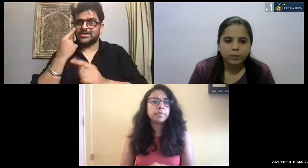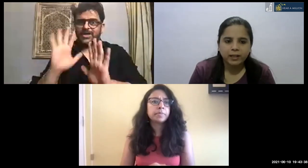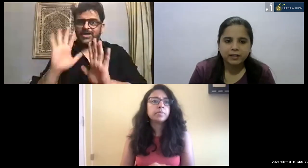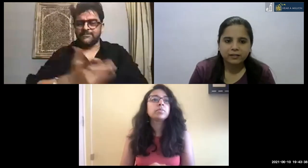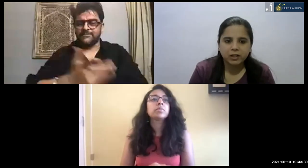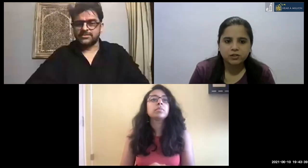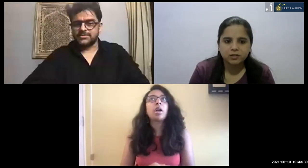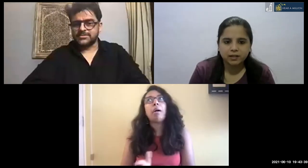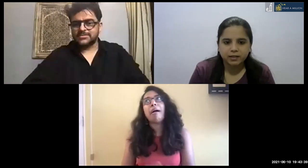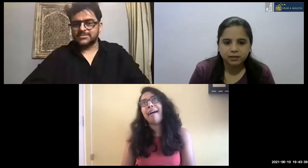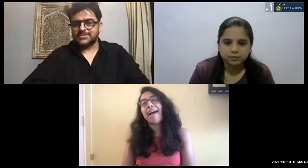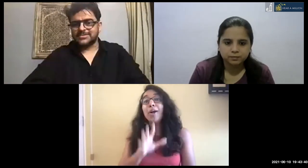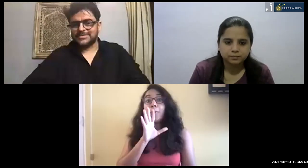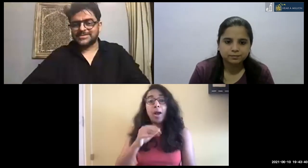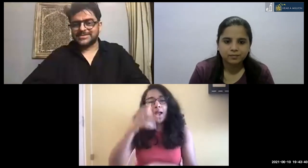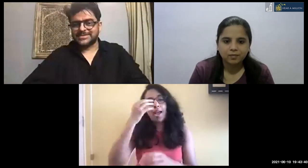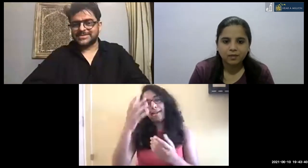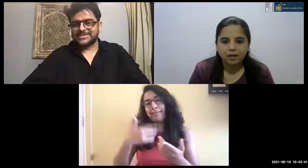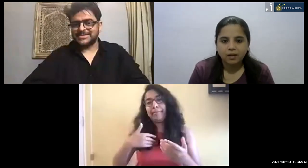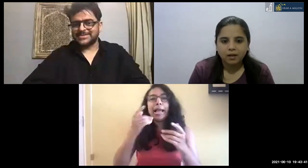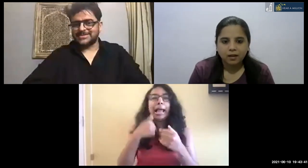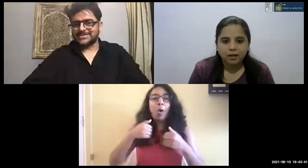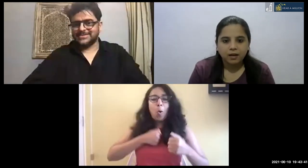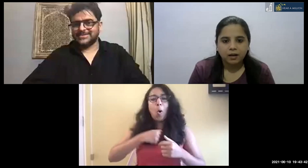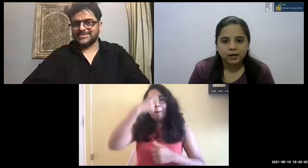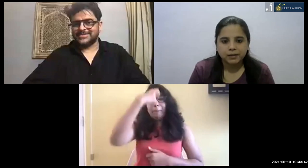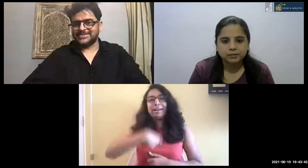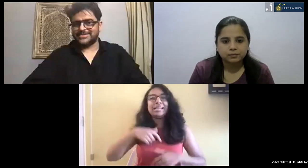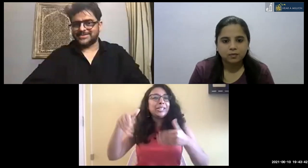And how many deaf teachers are there?